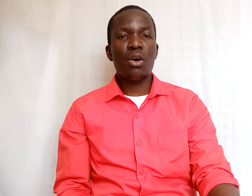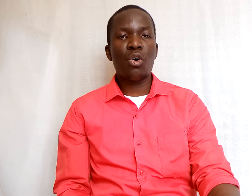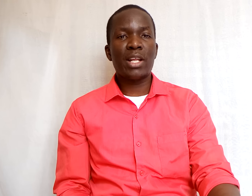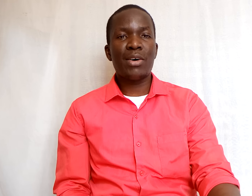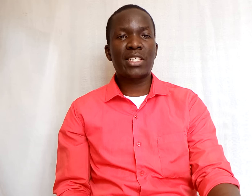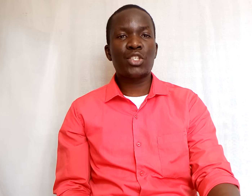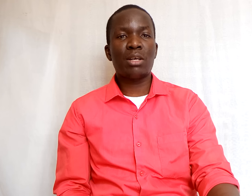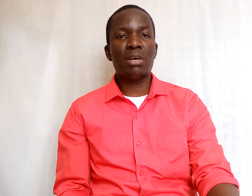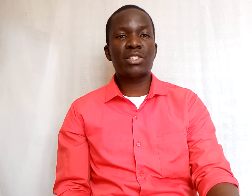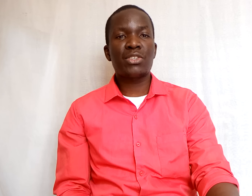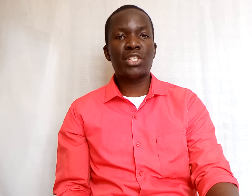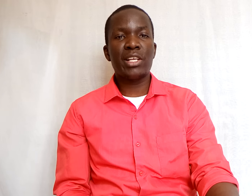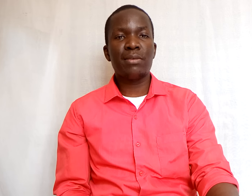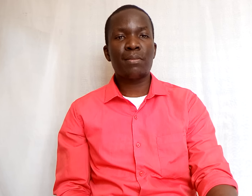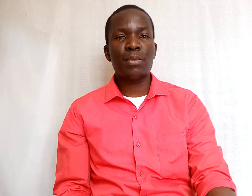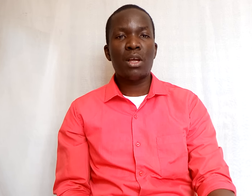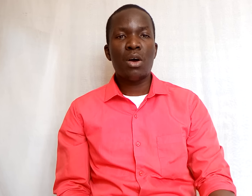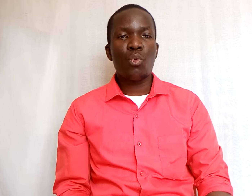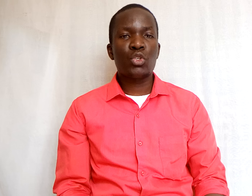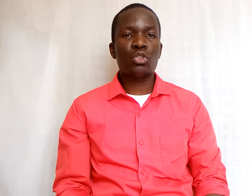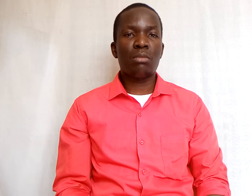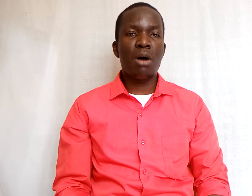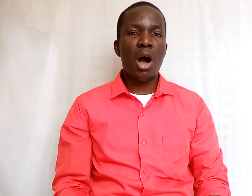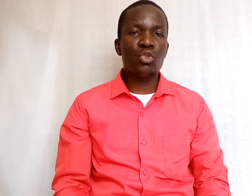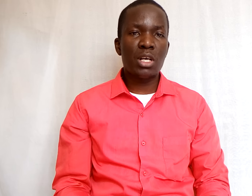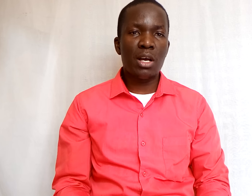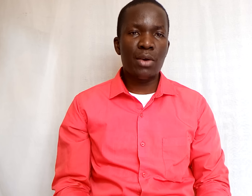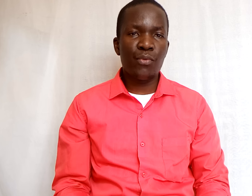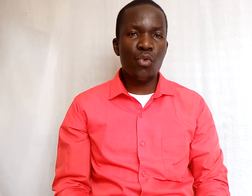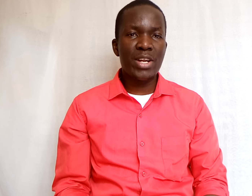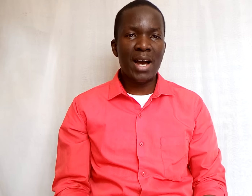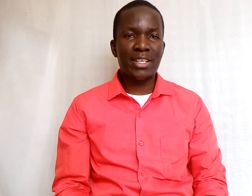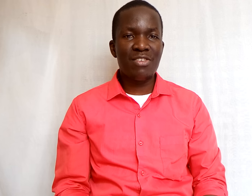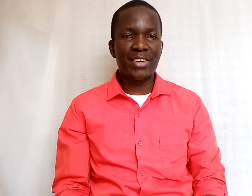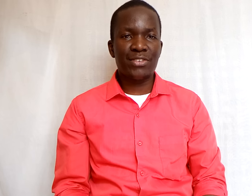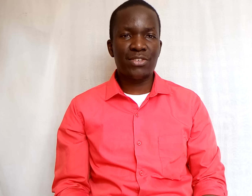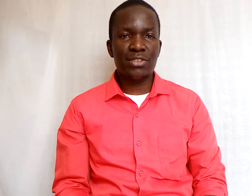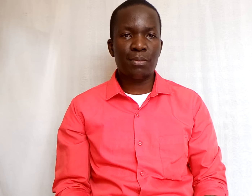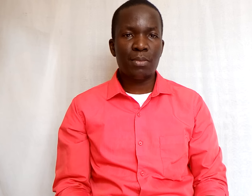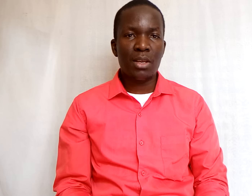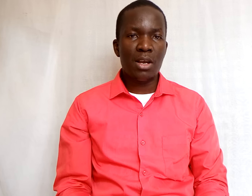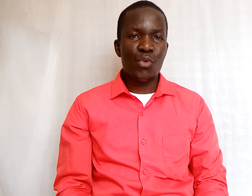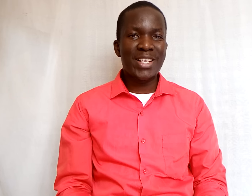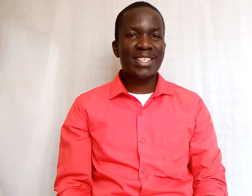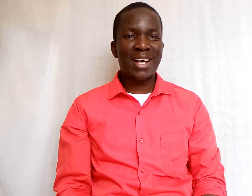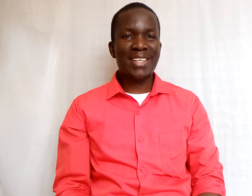on our session number 16, we talked about food and drinks. We